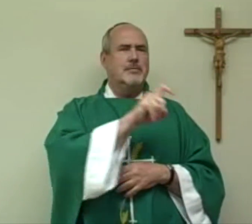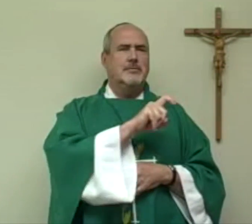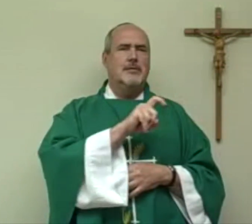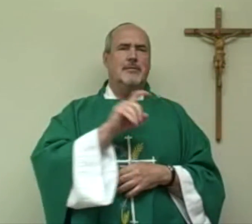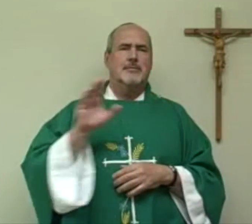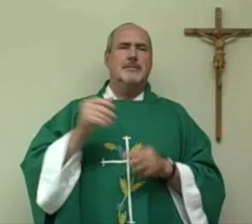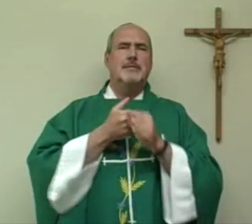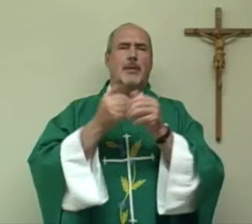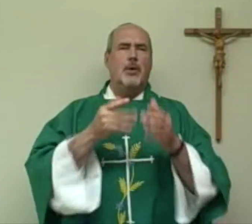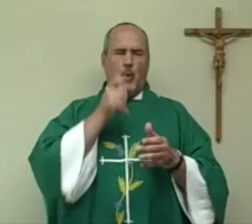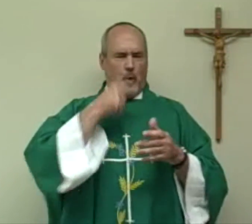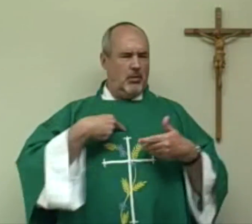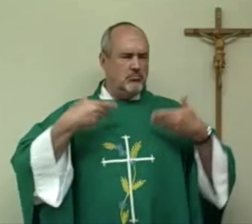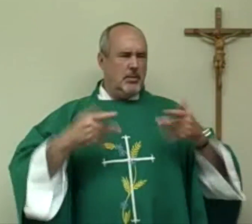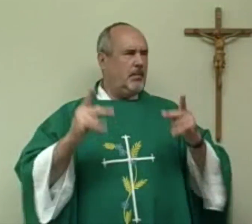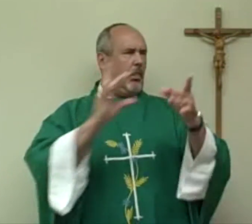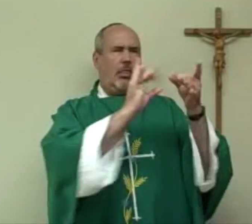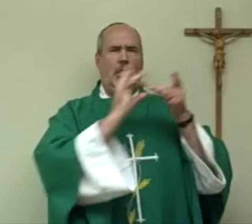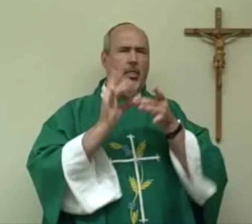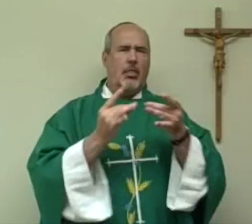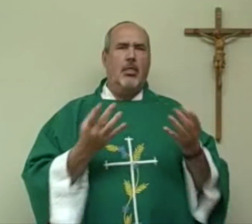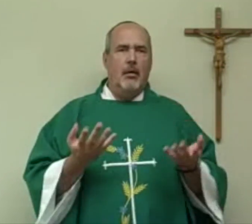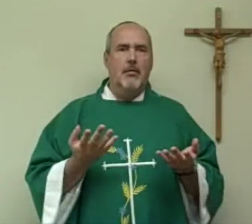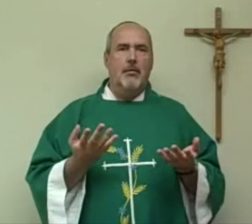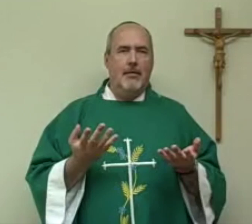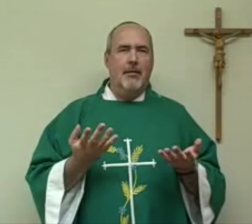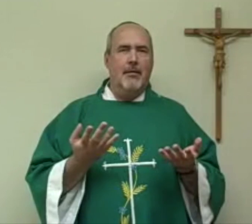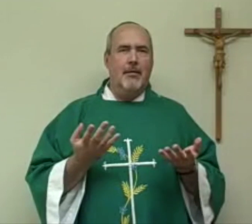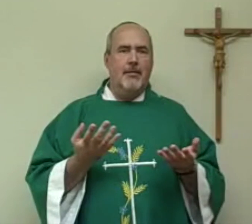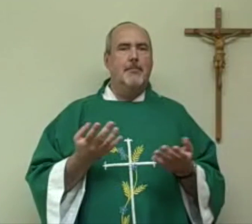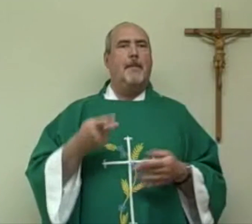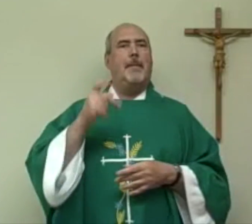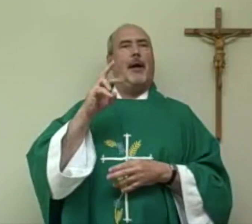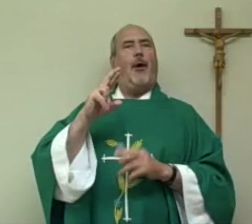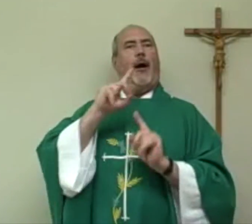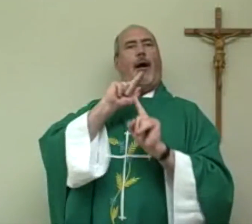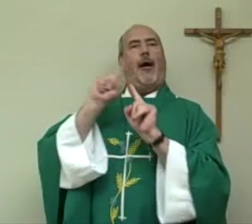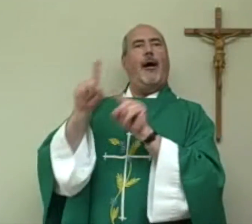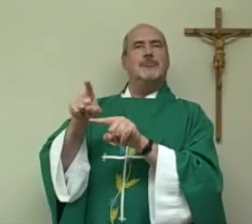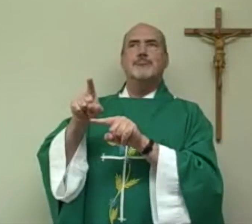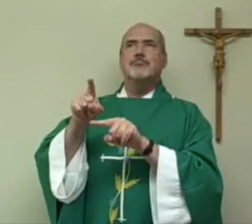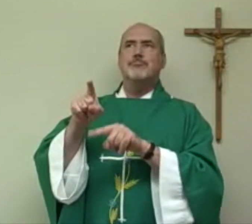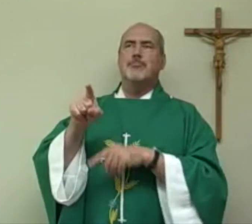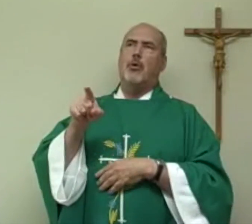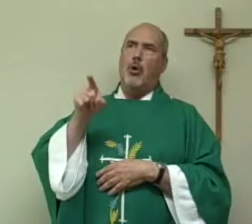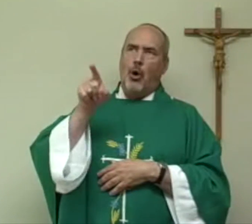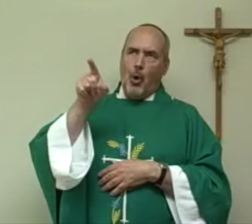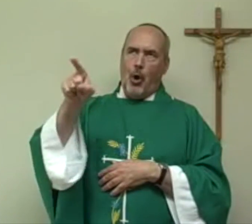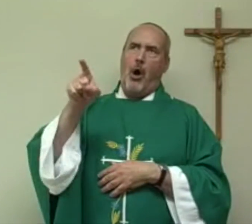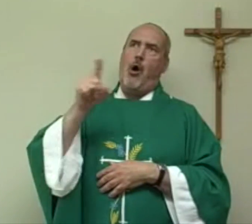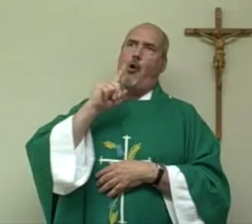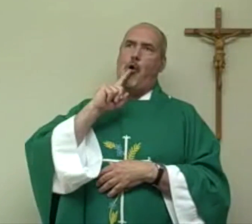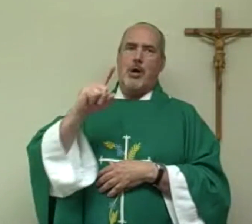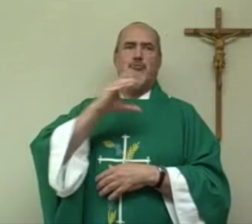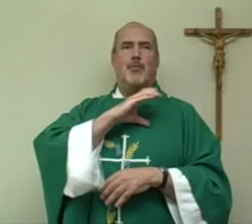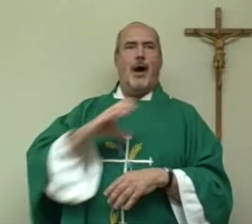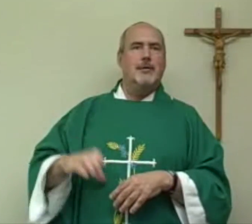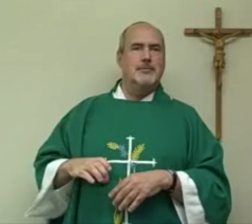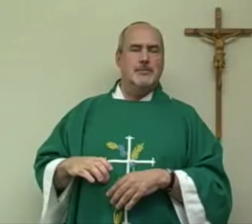In the gospel for today, Jesus asked his disciples, "Who do people say that I am?" And Peter answered, he said, "You